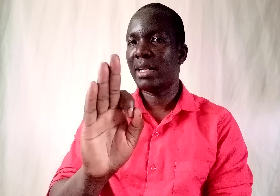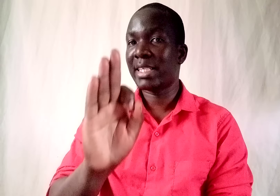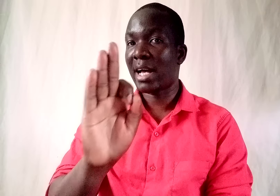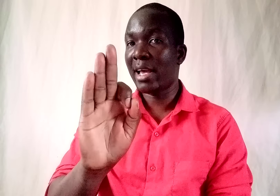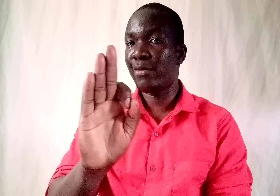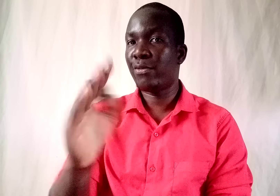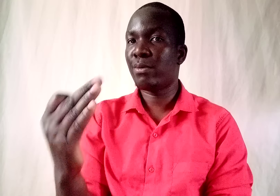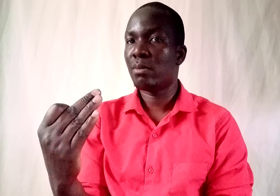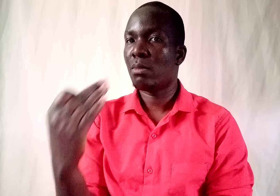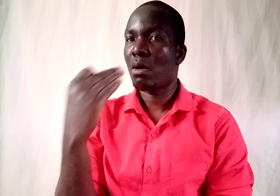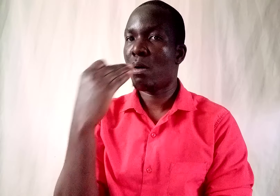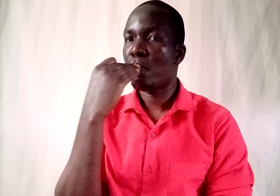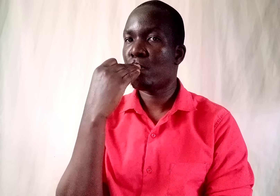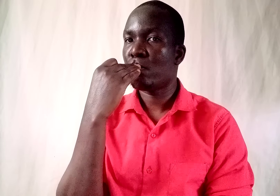Letter F.